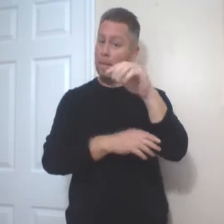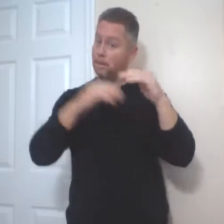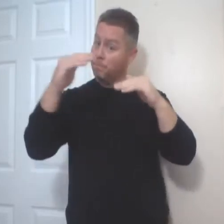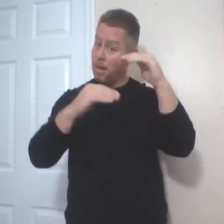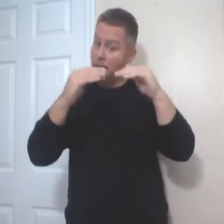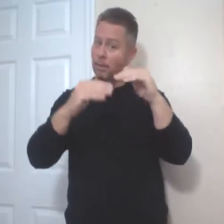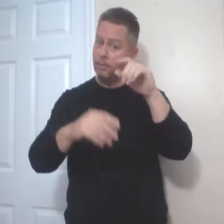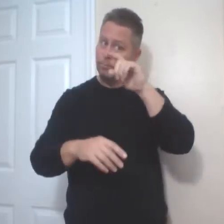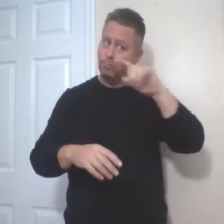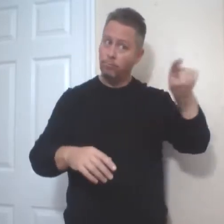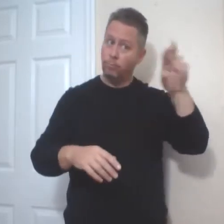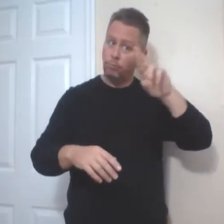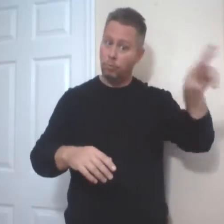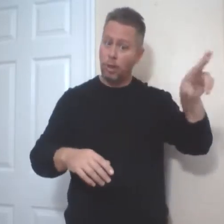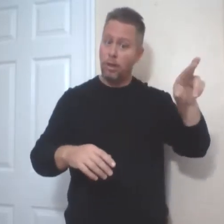go to the other side. Divide by 3.